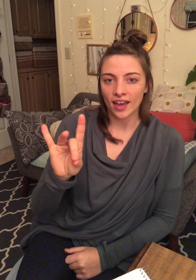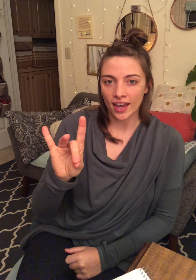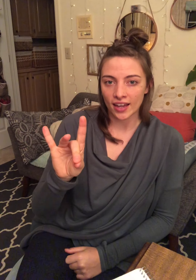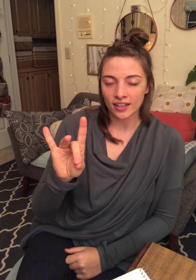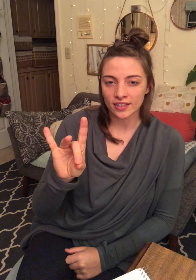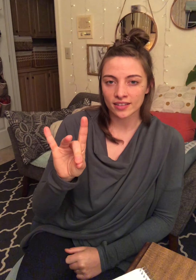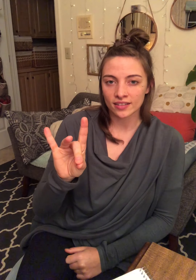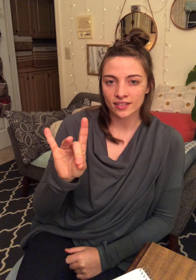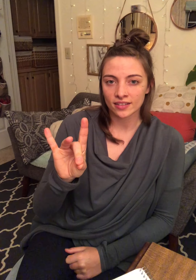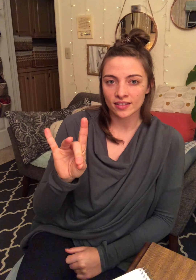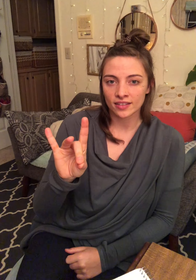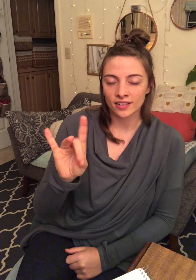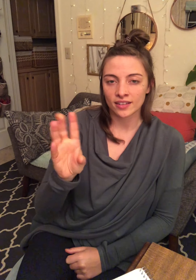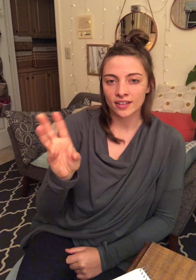68,